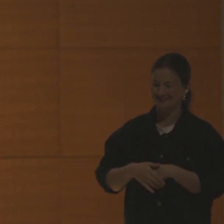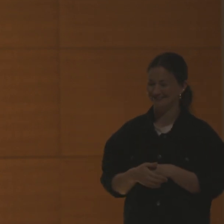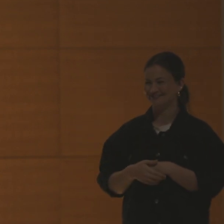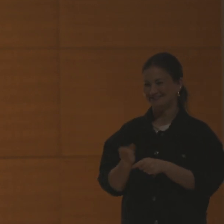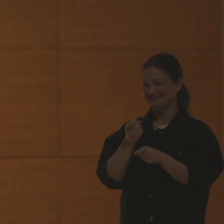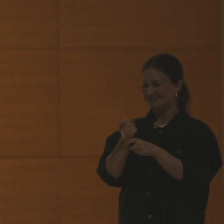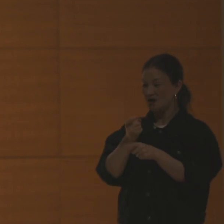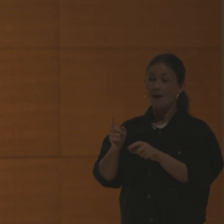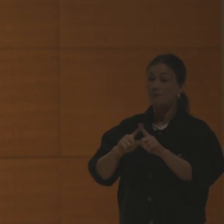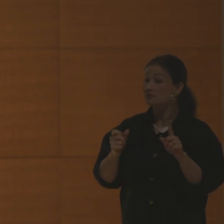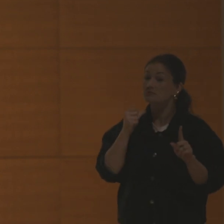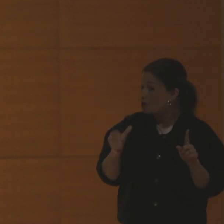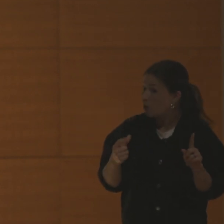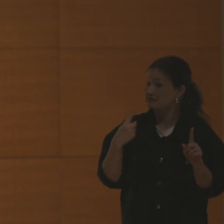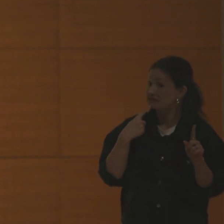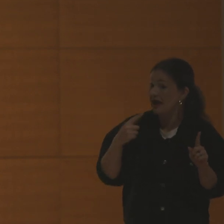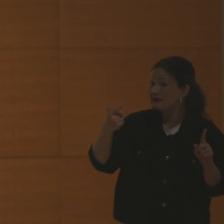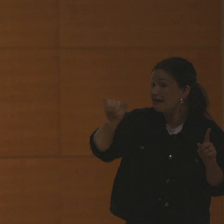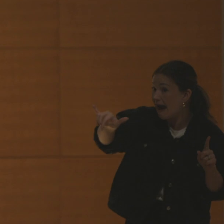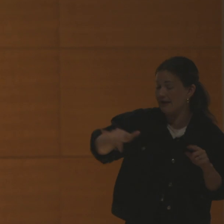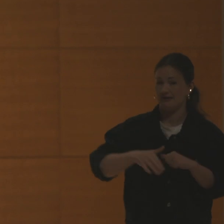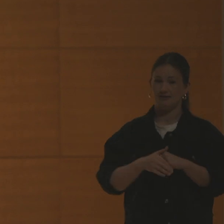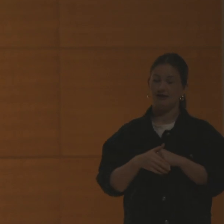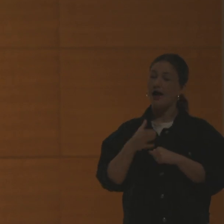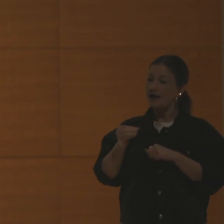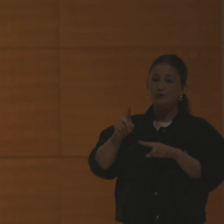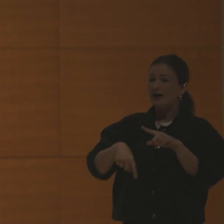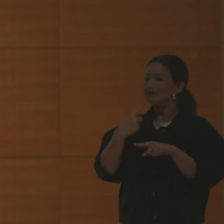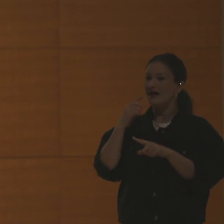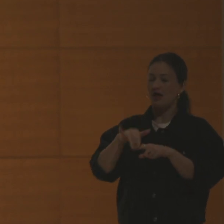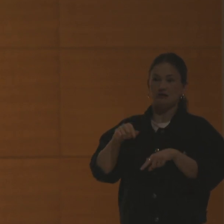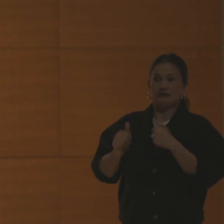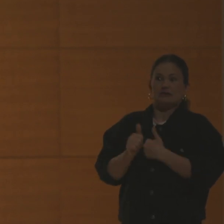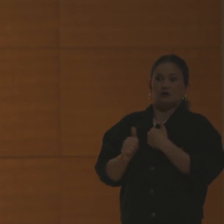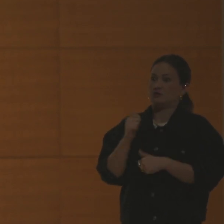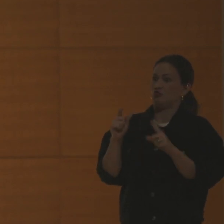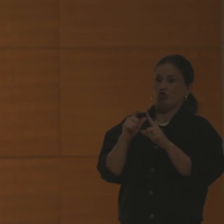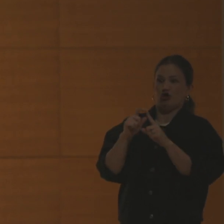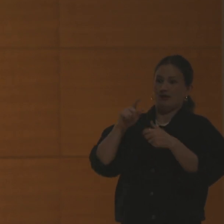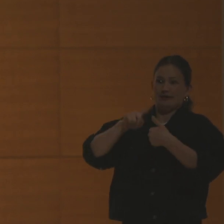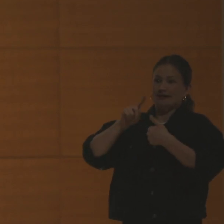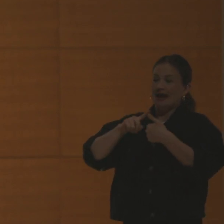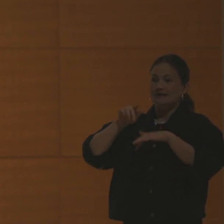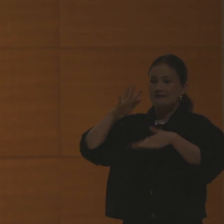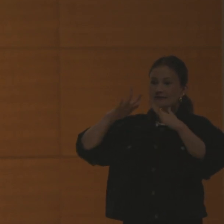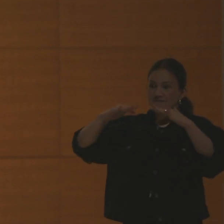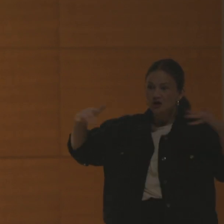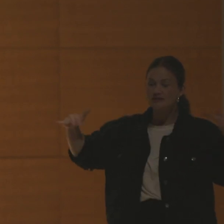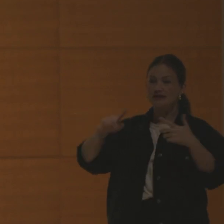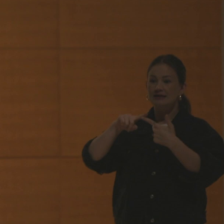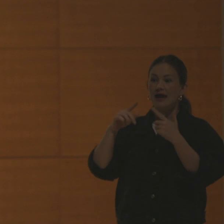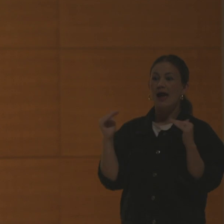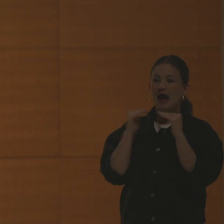But don't say gay. You also can't say the dangerous words diversity, equity, and inclusion. In fact, in some places,